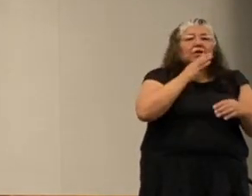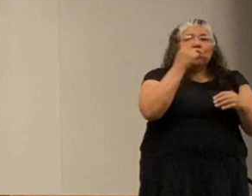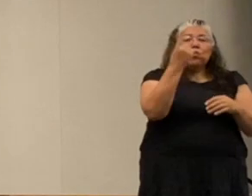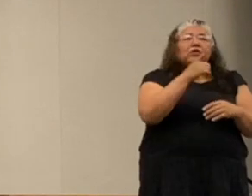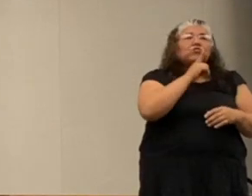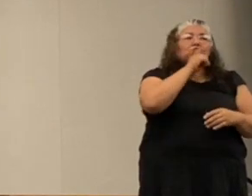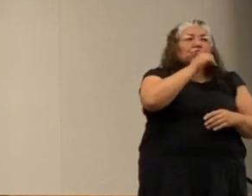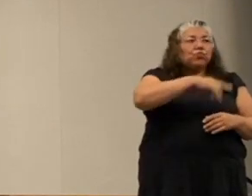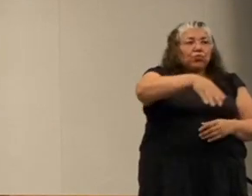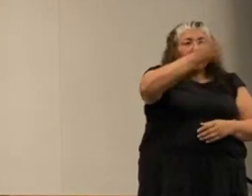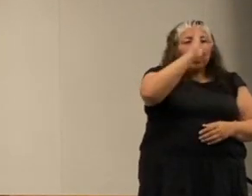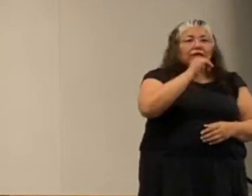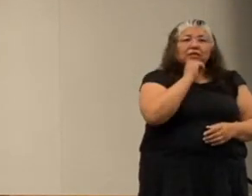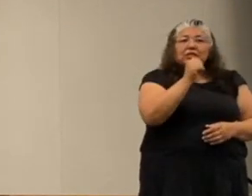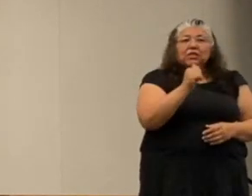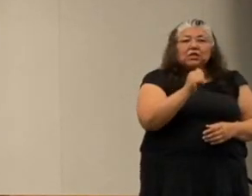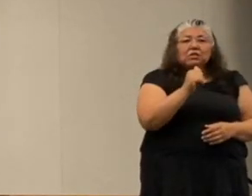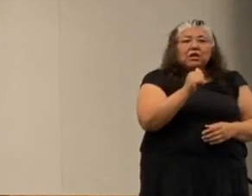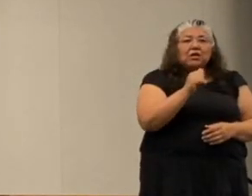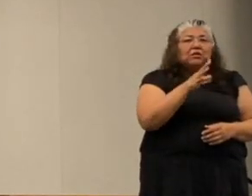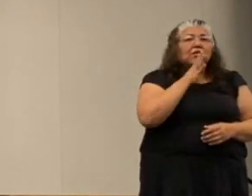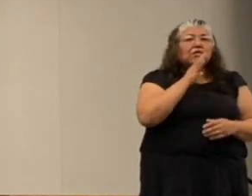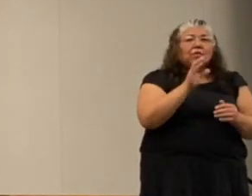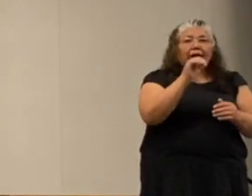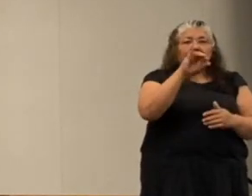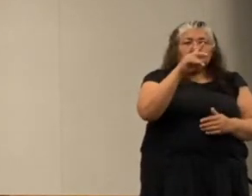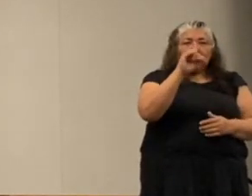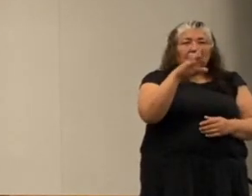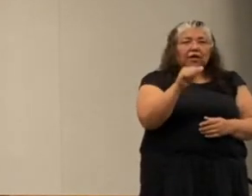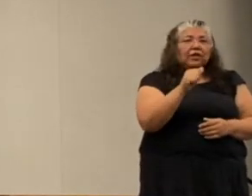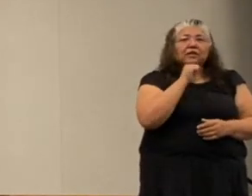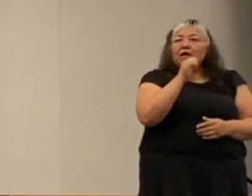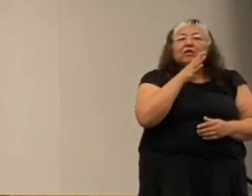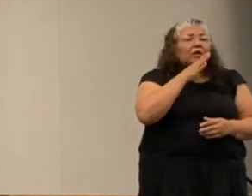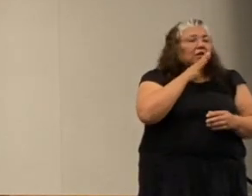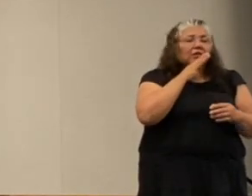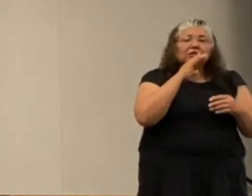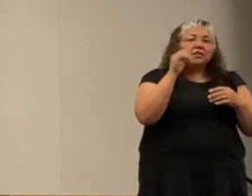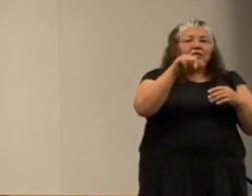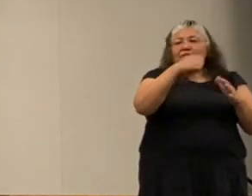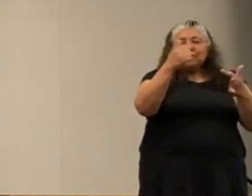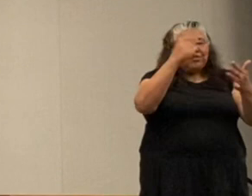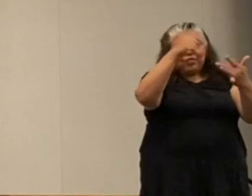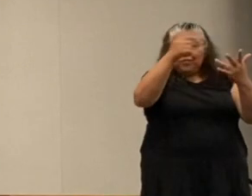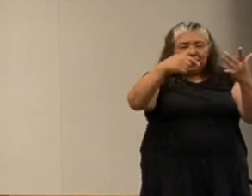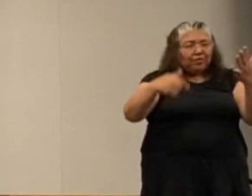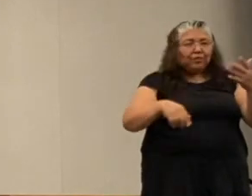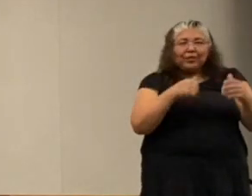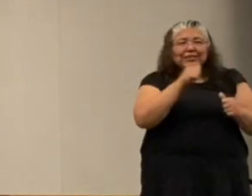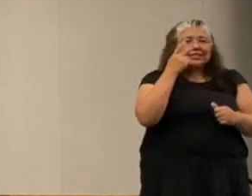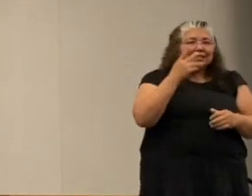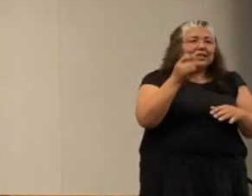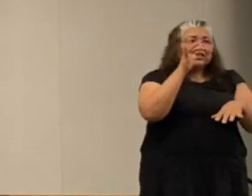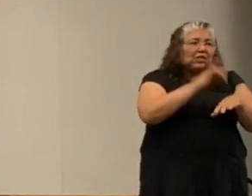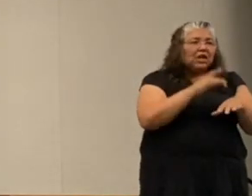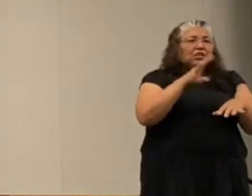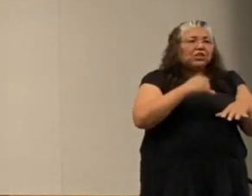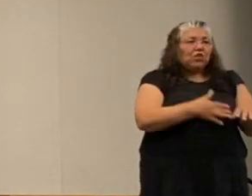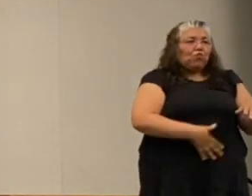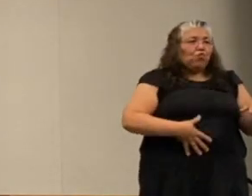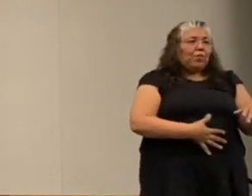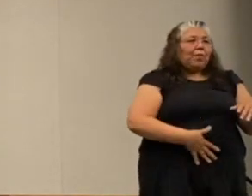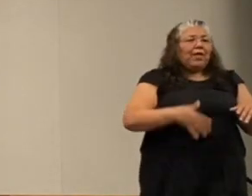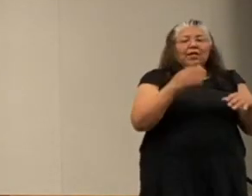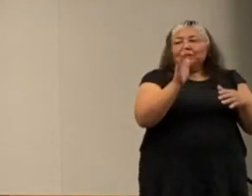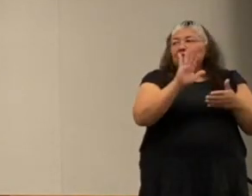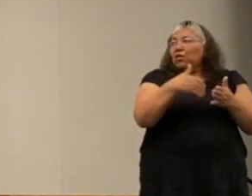true God. He's not talking to the Ashtoreth. He's not talking to Milcom. He's not talking to these idols that we can see and touch and rub their belly and do